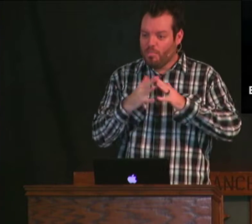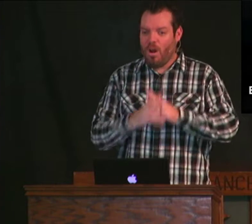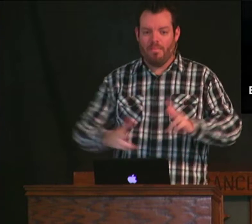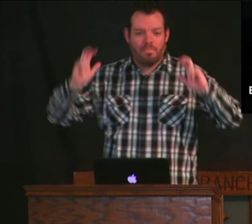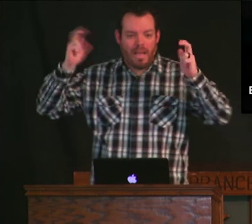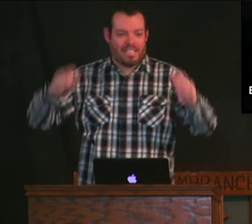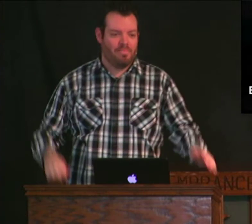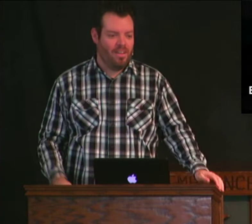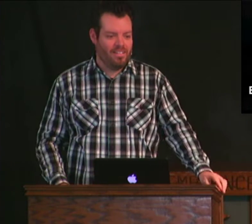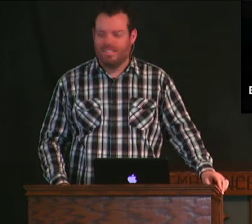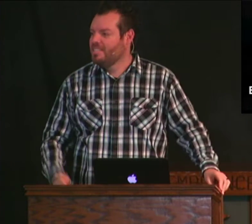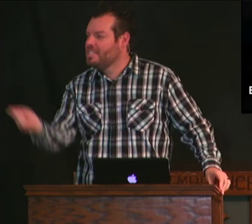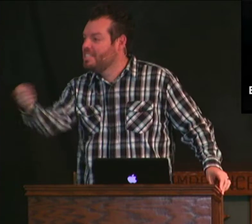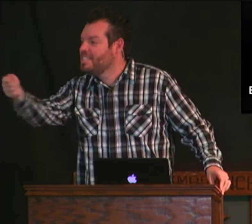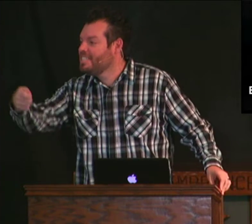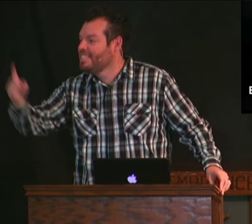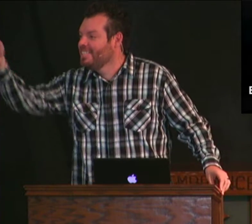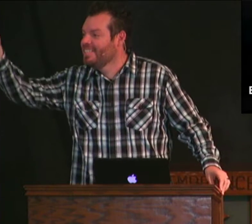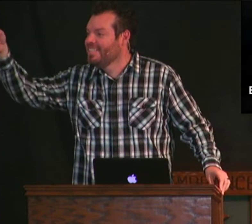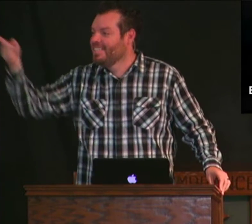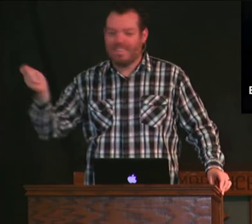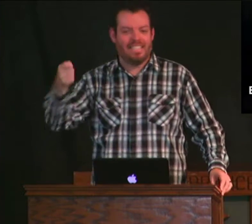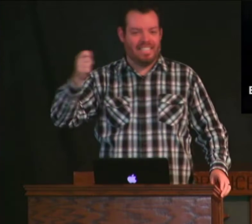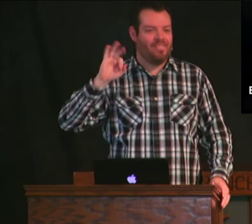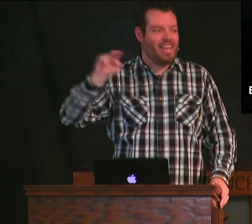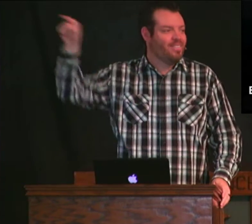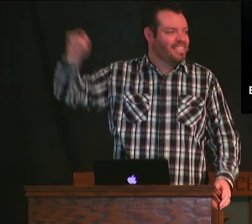Football, basketball, tennis. We got a tennis fan over there.